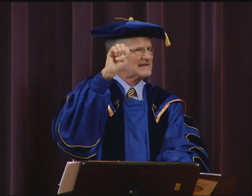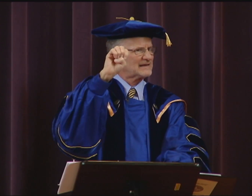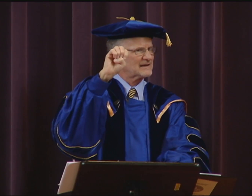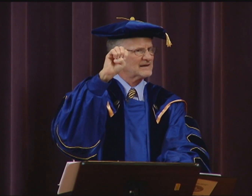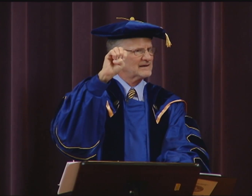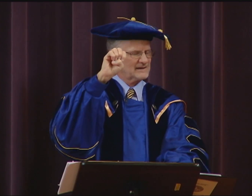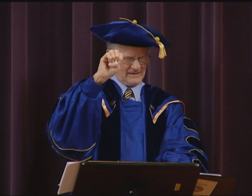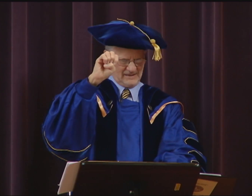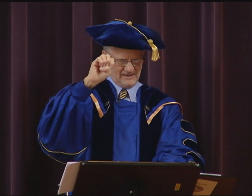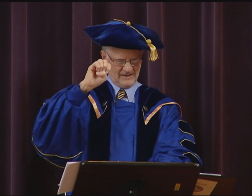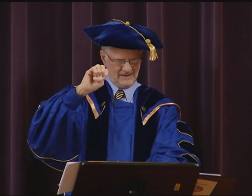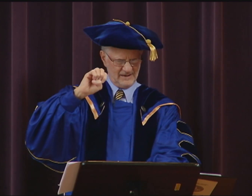Kenneth Lane,